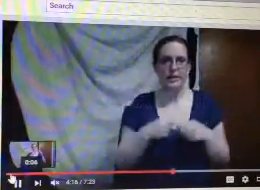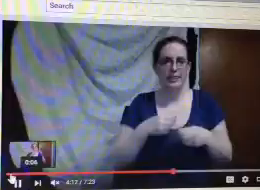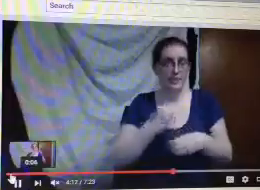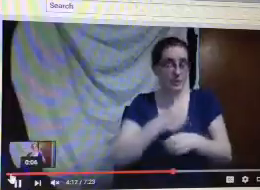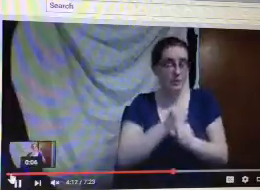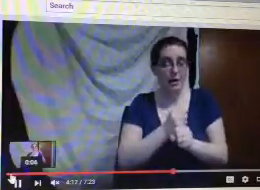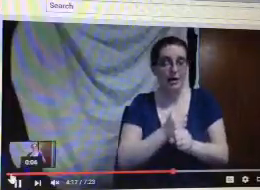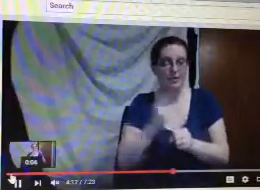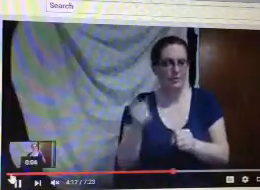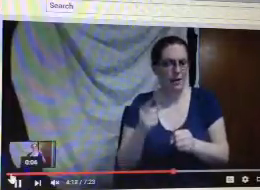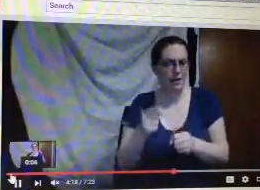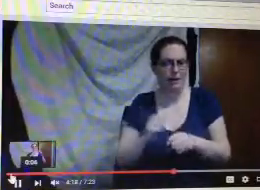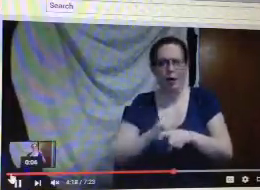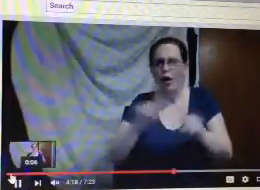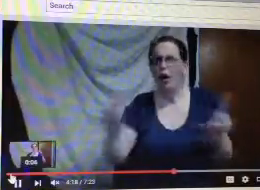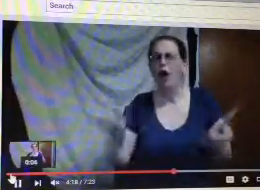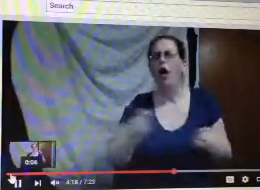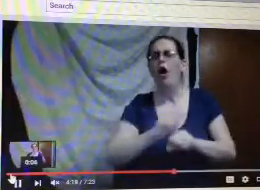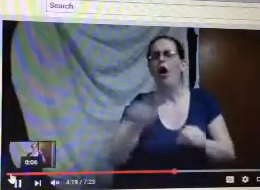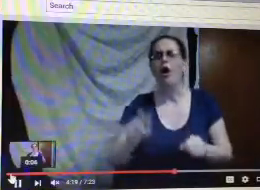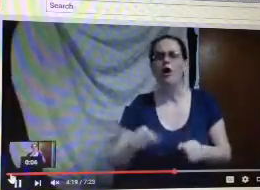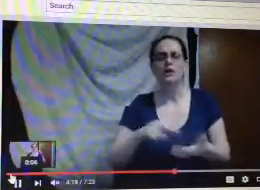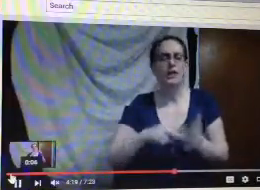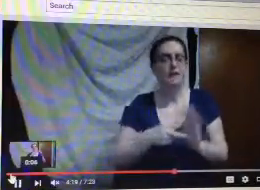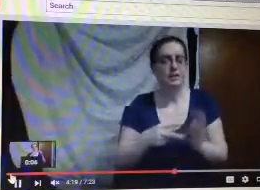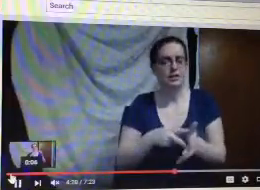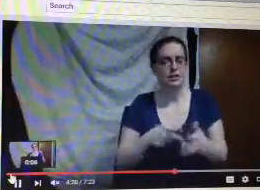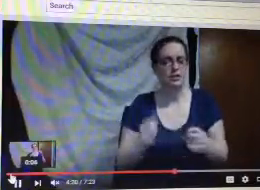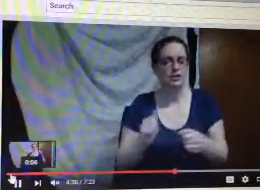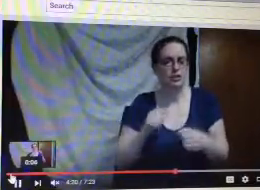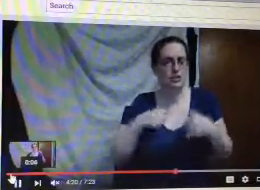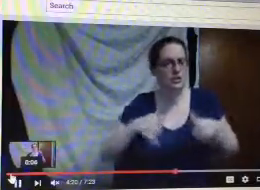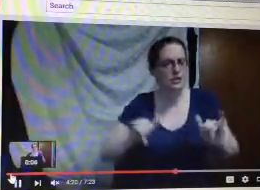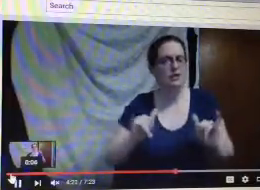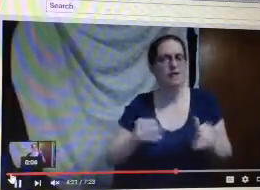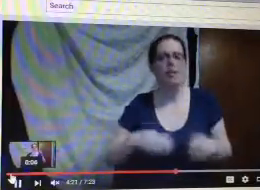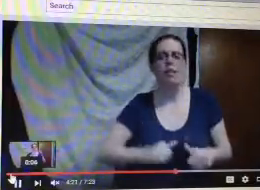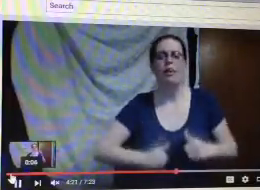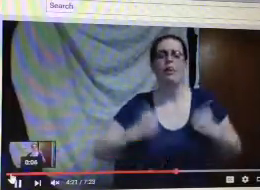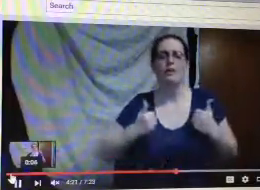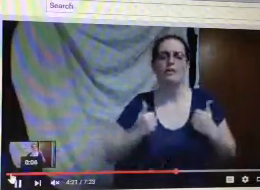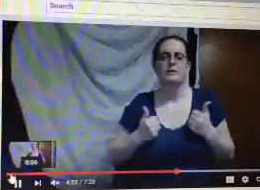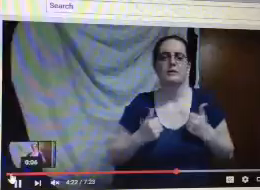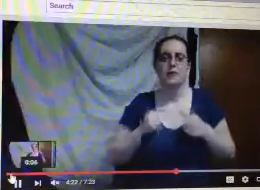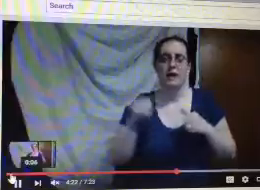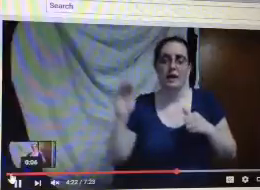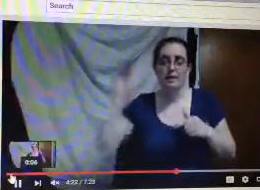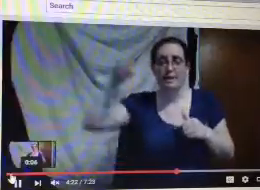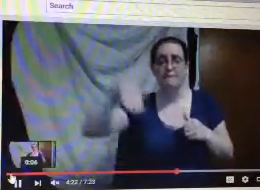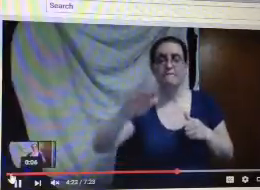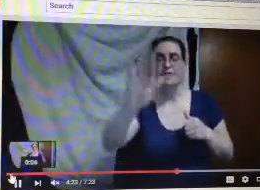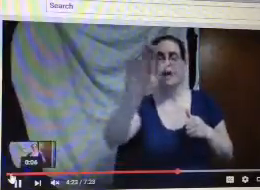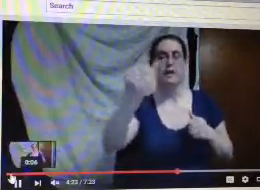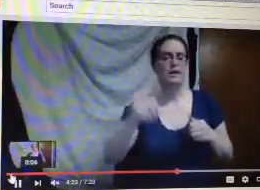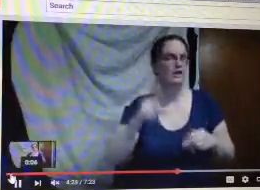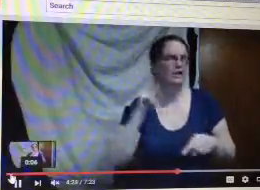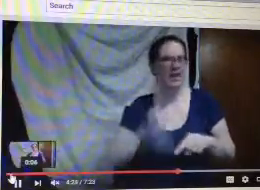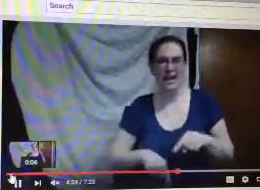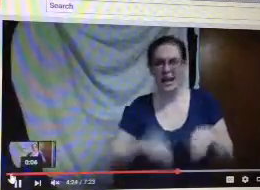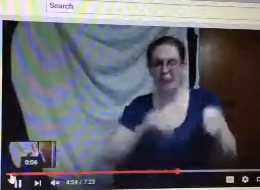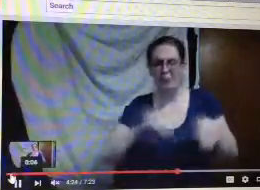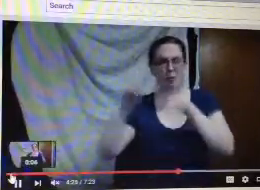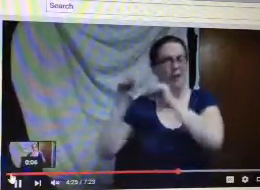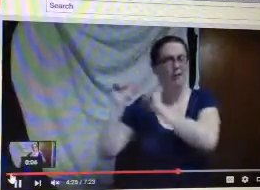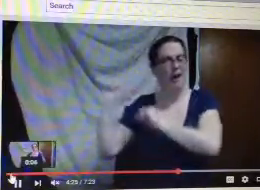jewelry that she made. And it was all different meanings, but still her life in